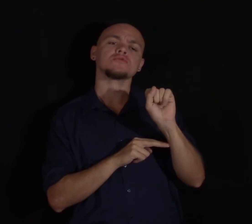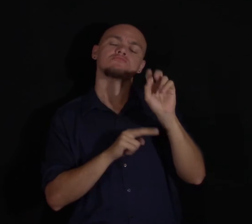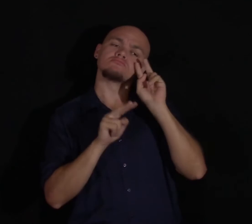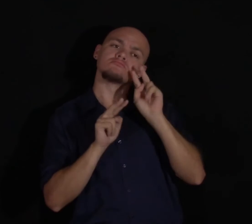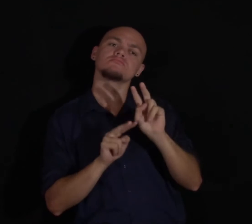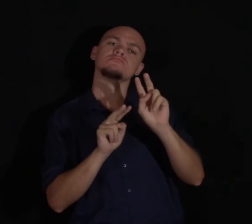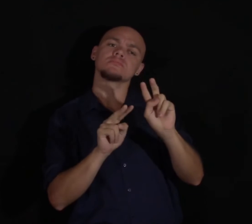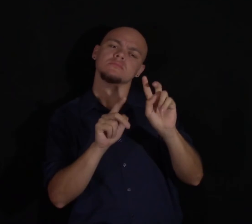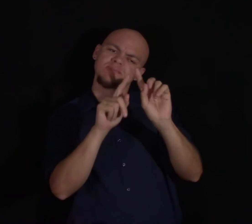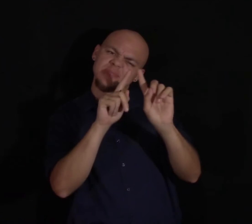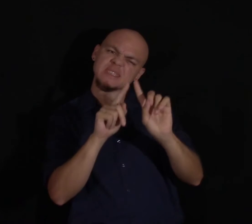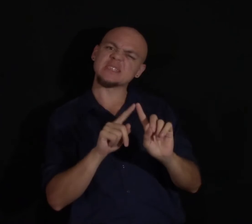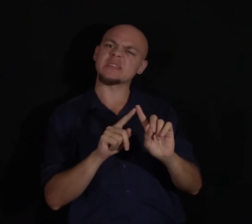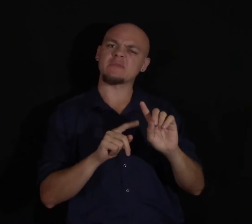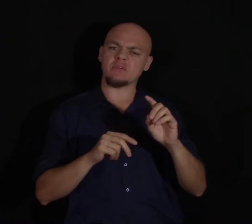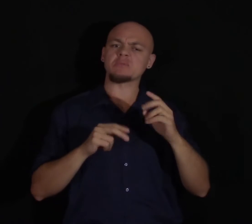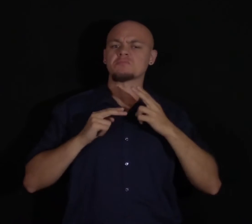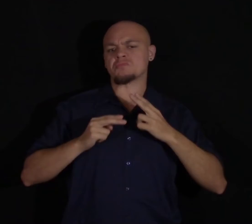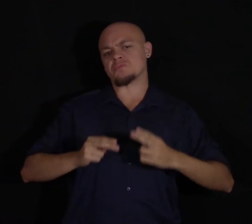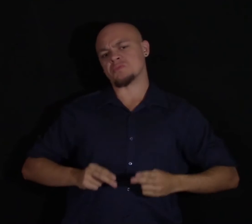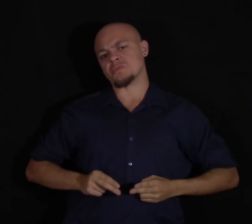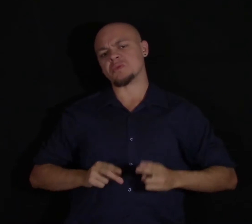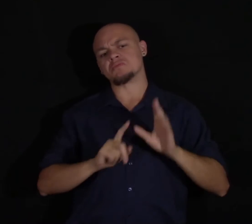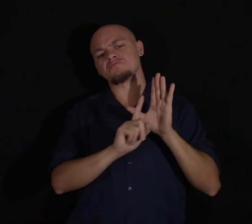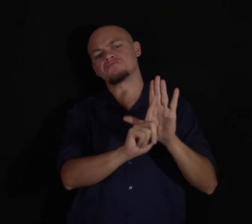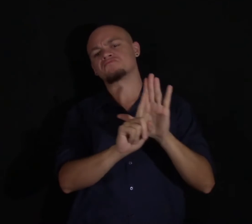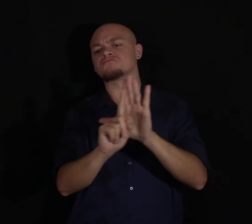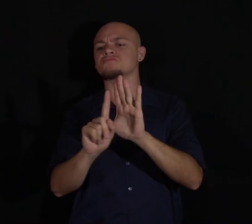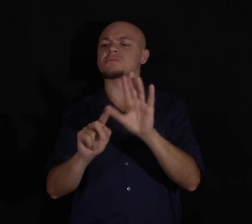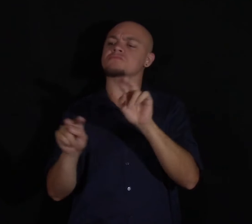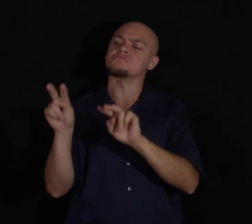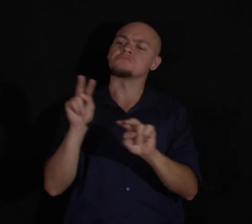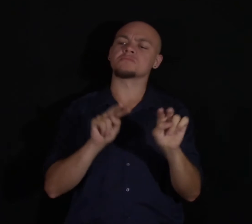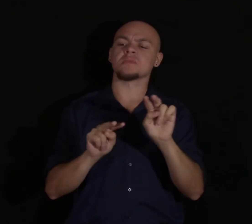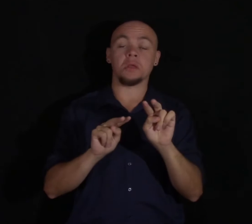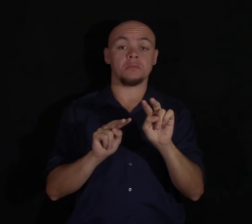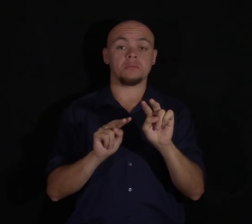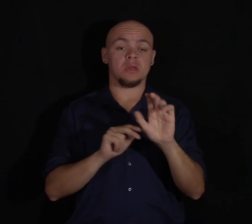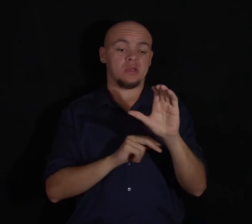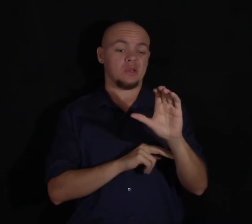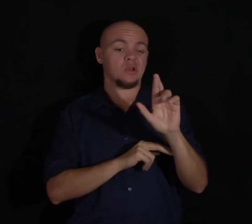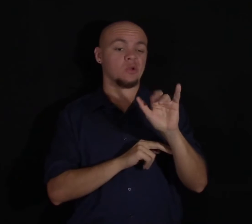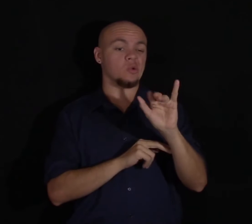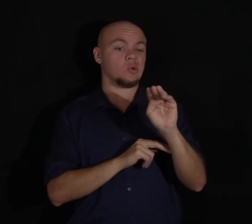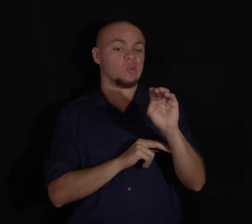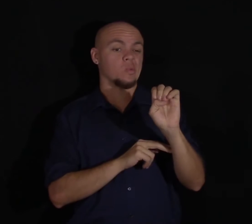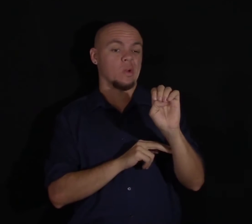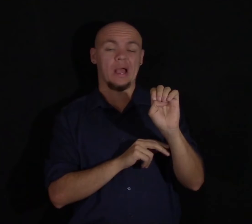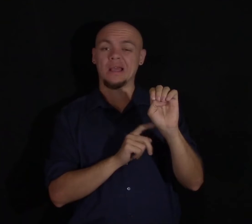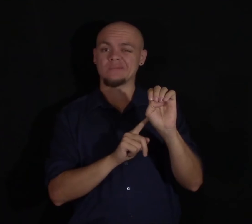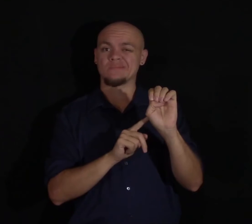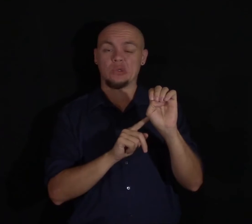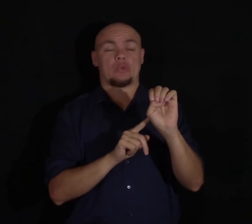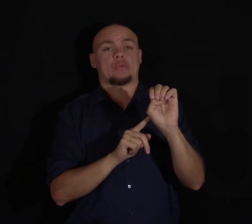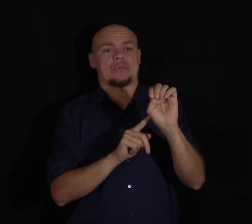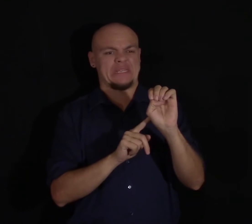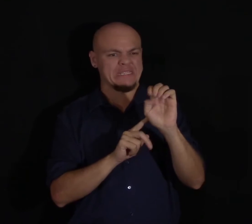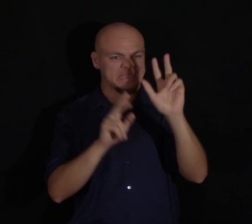mankind. As yet I looked upon crime as a distant evil. Benevolence and generosity were